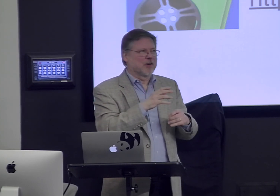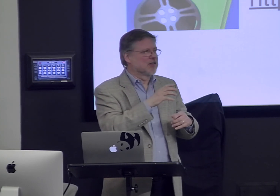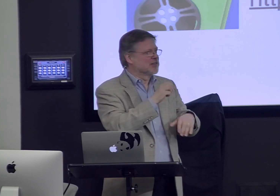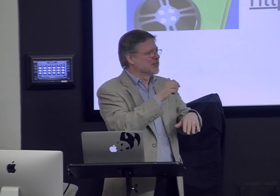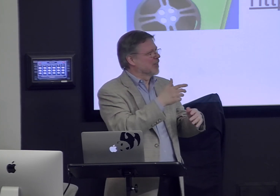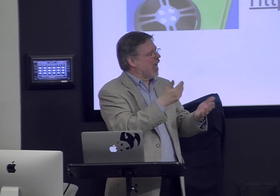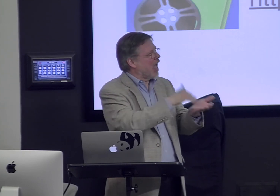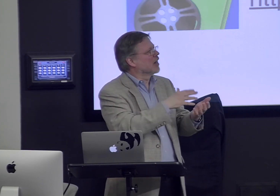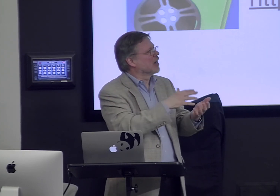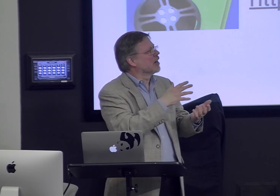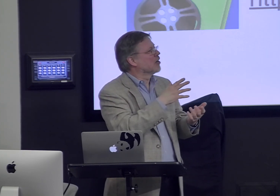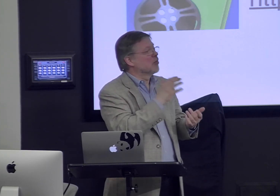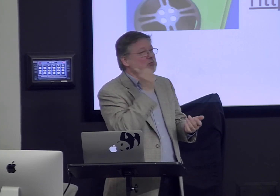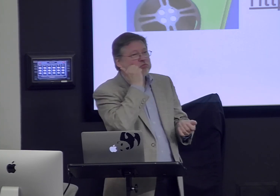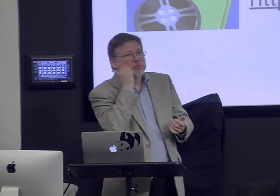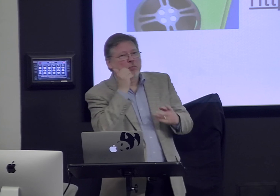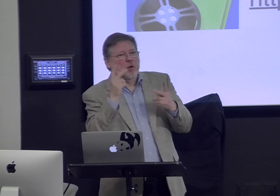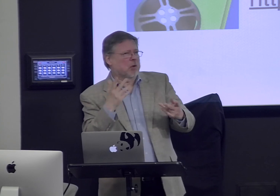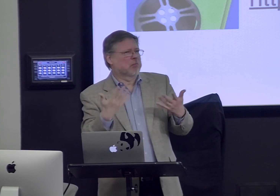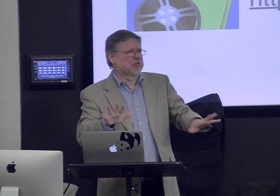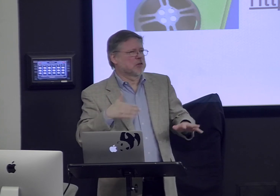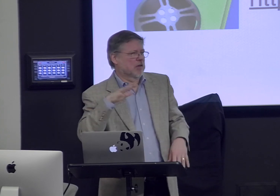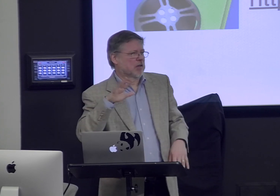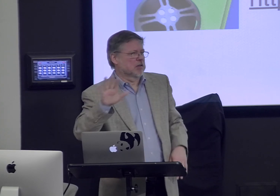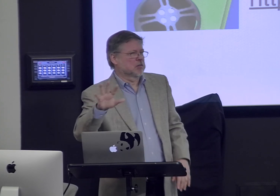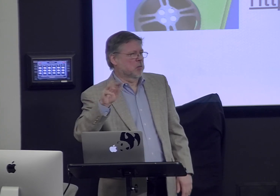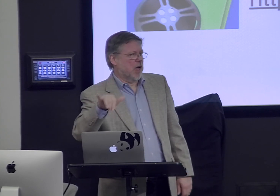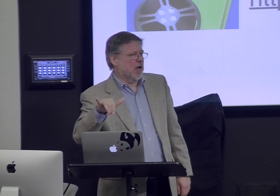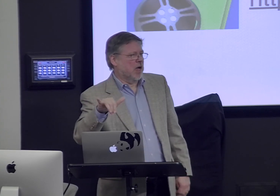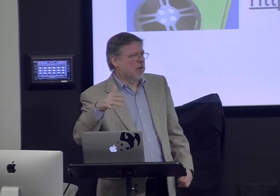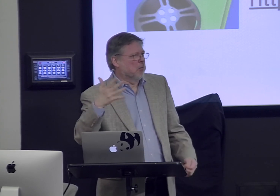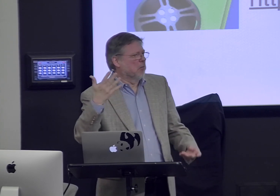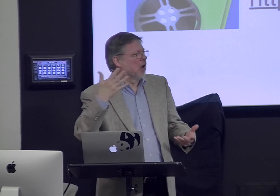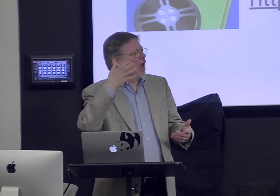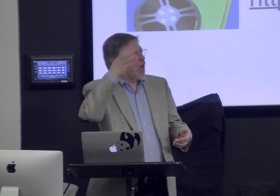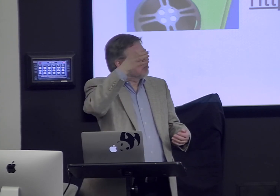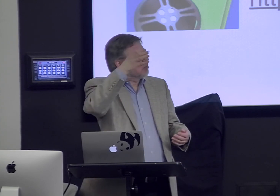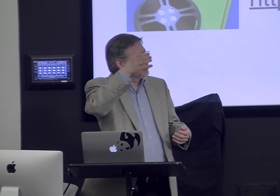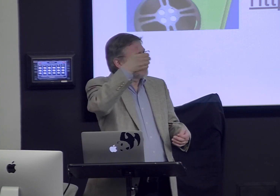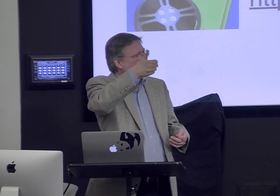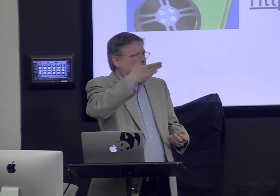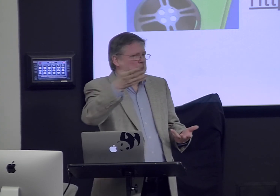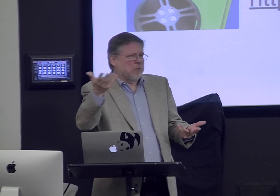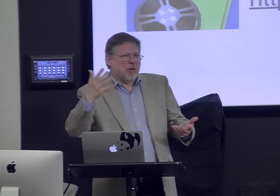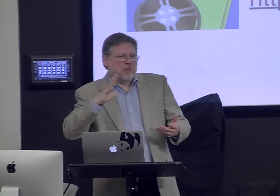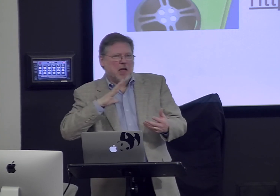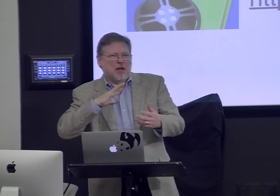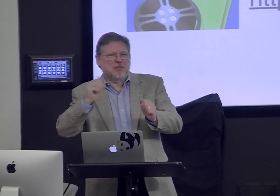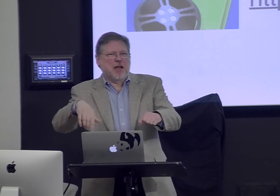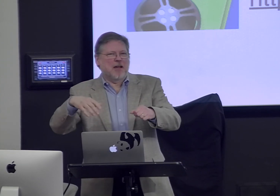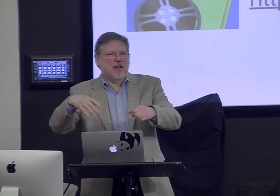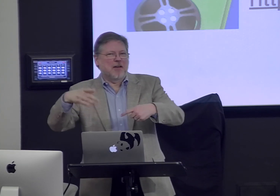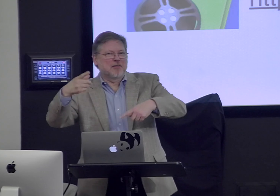new situation prompts a need for new language. And it may be that people that are more familiar with the